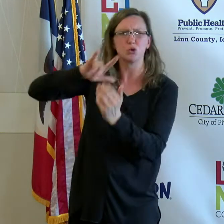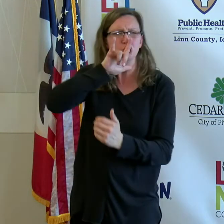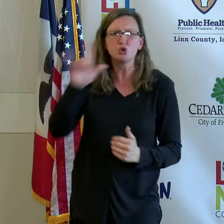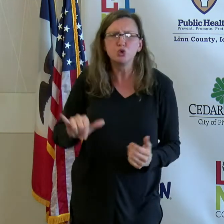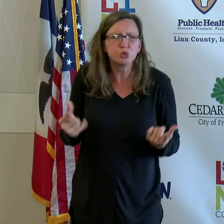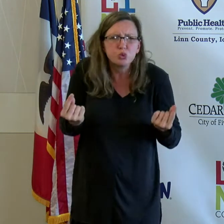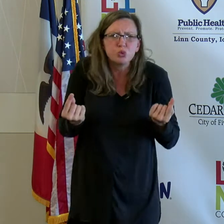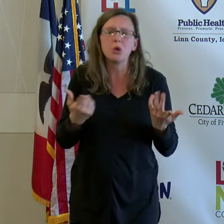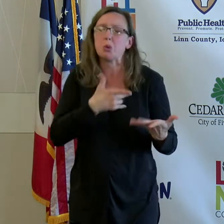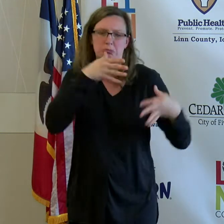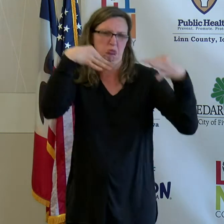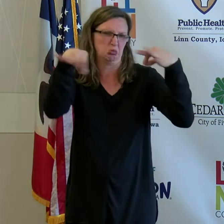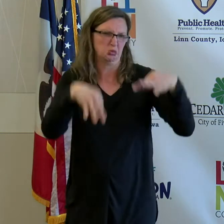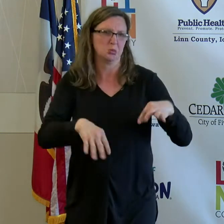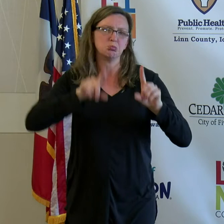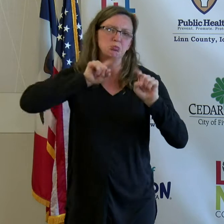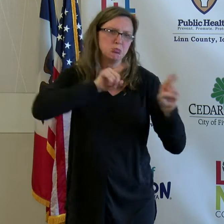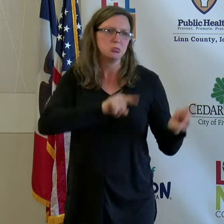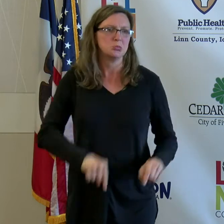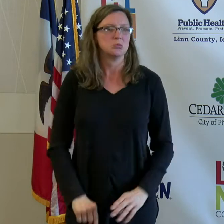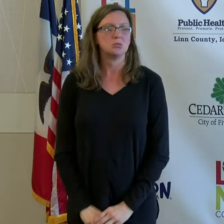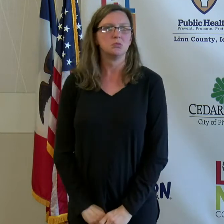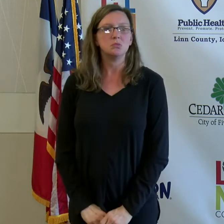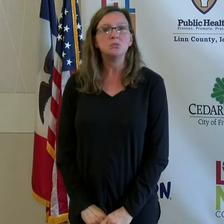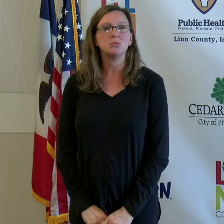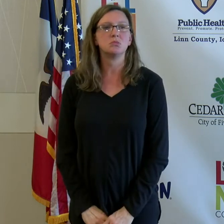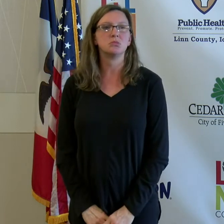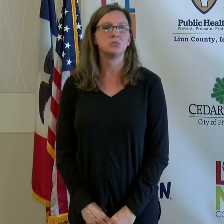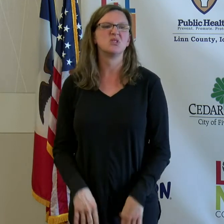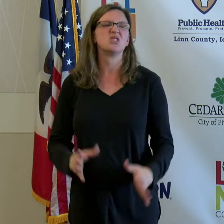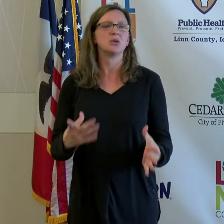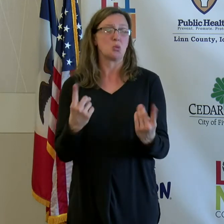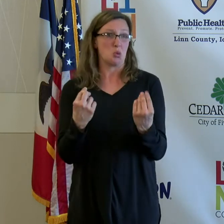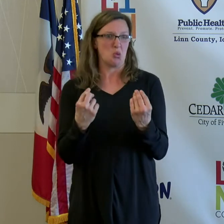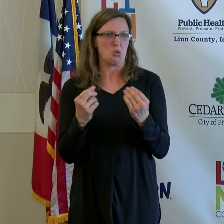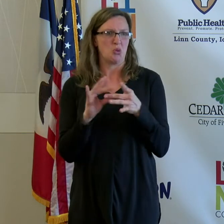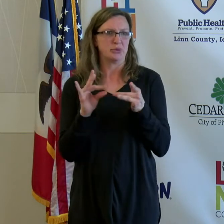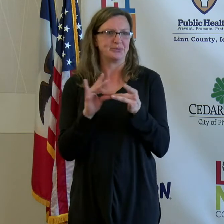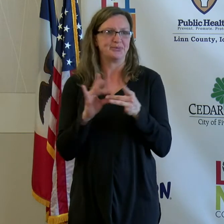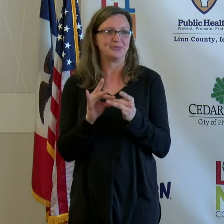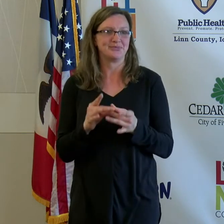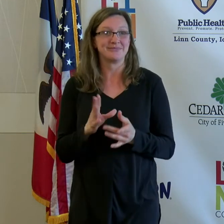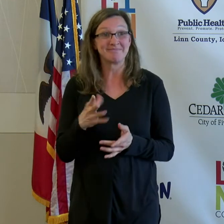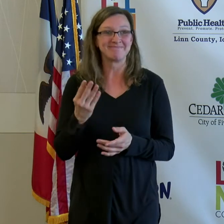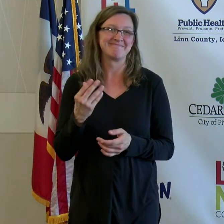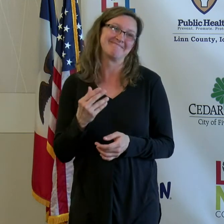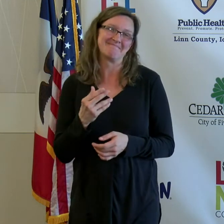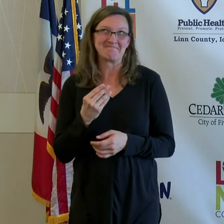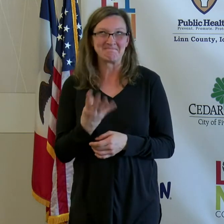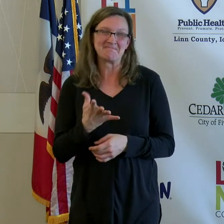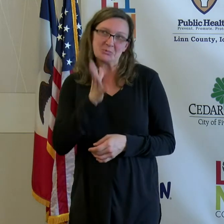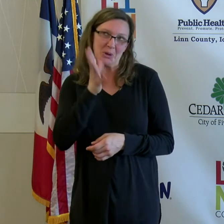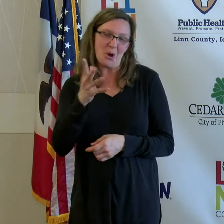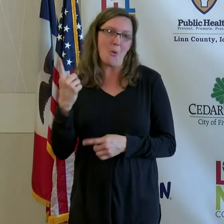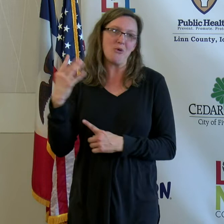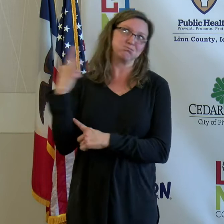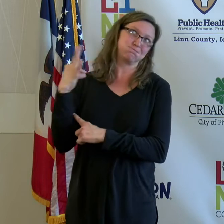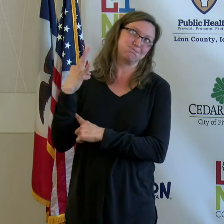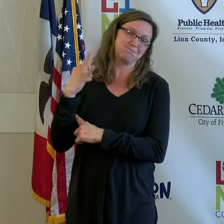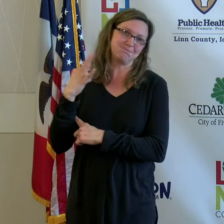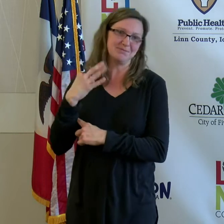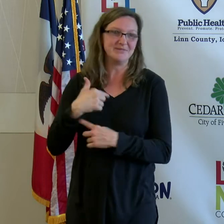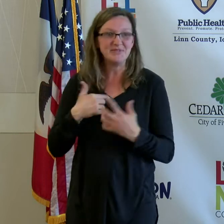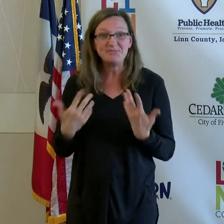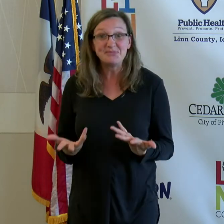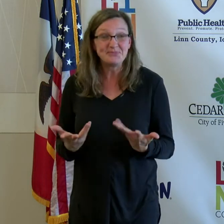And I want to end by sharing with you something my grandmother would tell me often when times got hard. And that